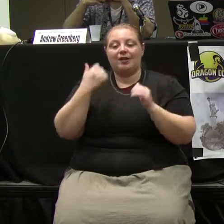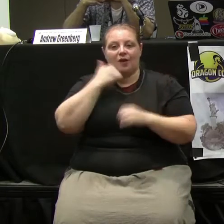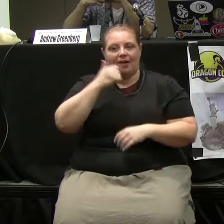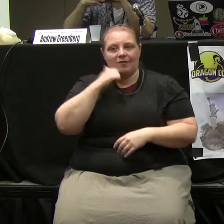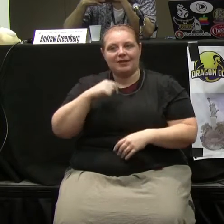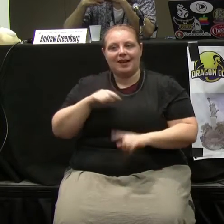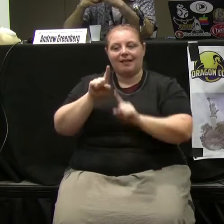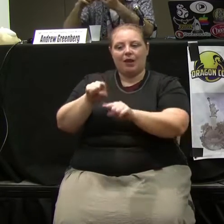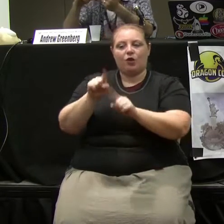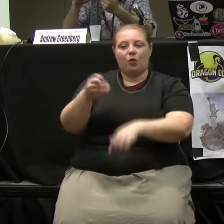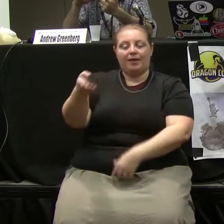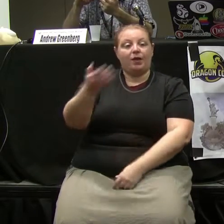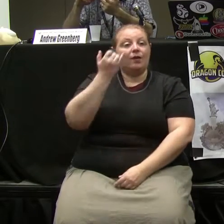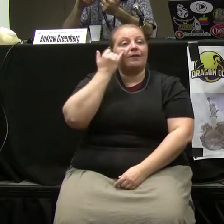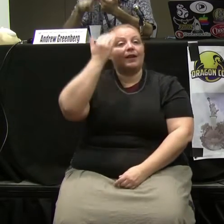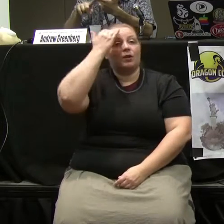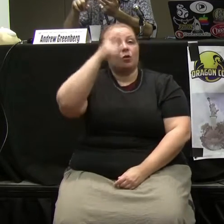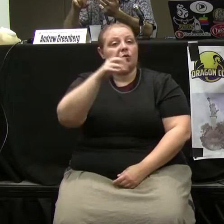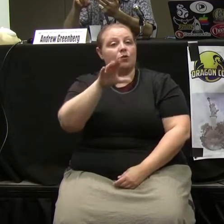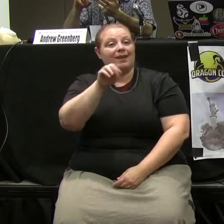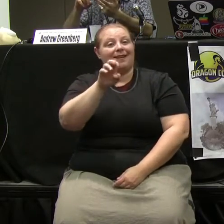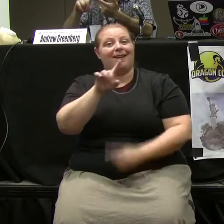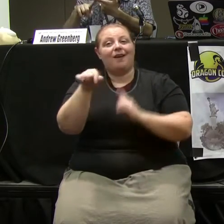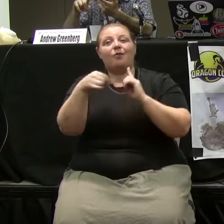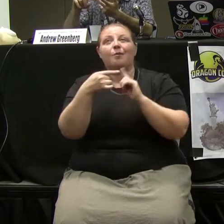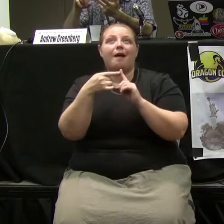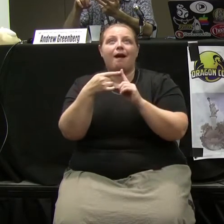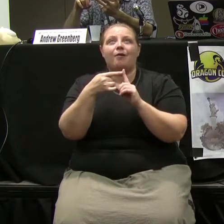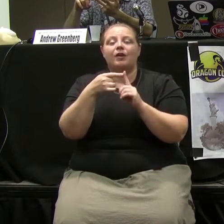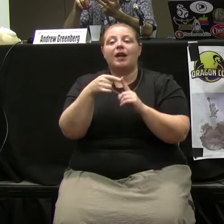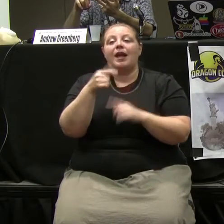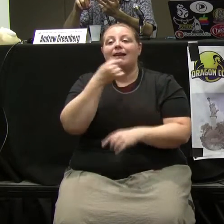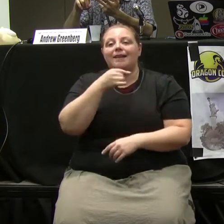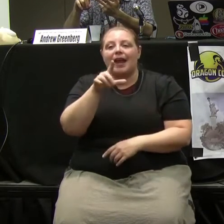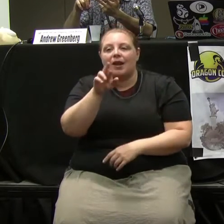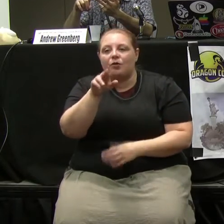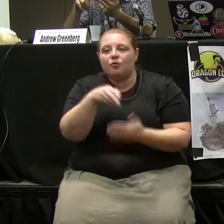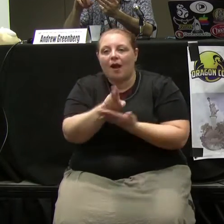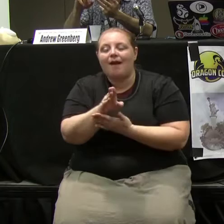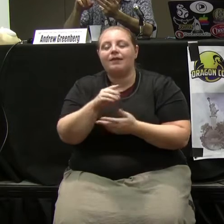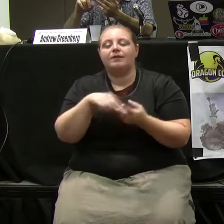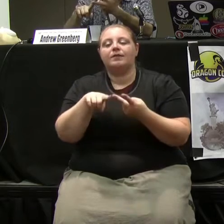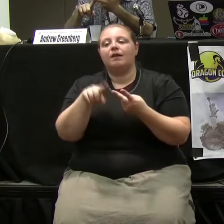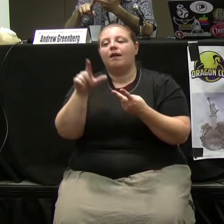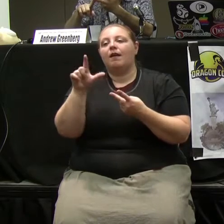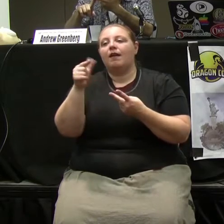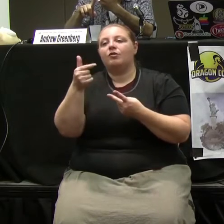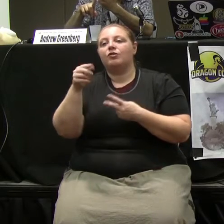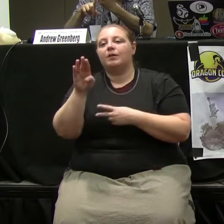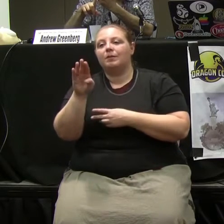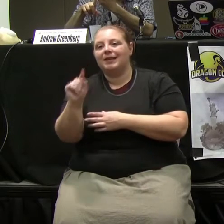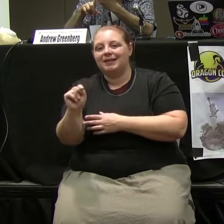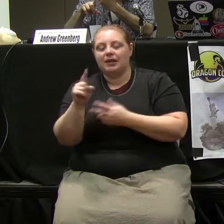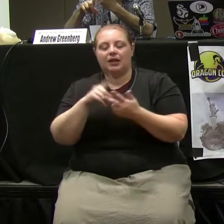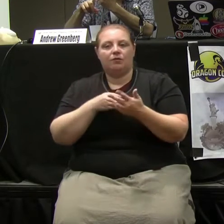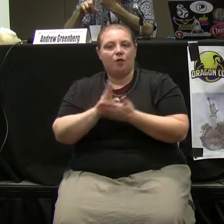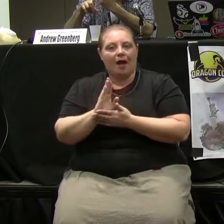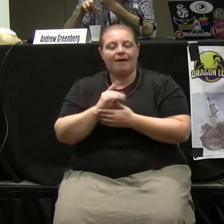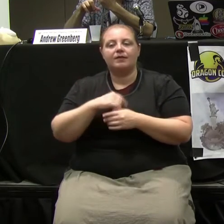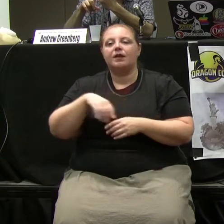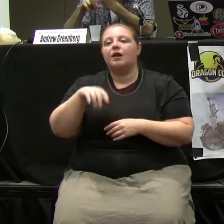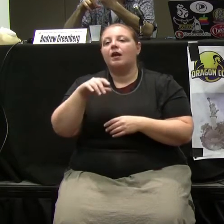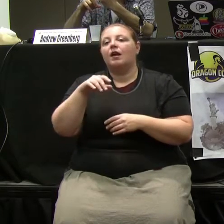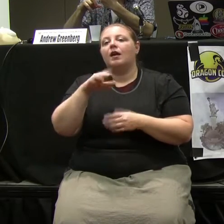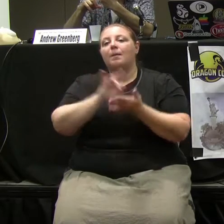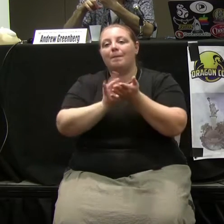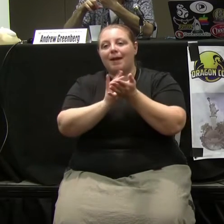know you care about gay rights, LGBT rights, if you care about medical marijuana, same drug policy, et cetera,